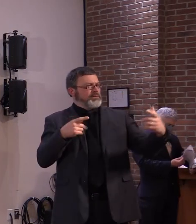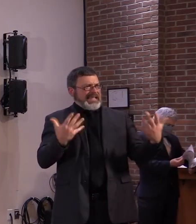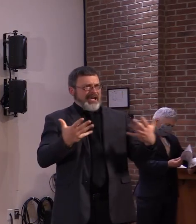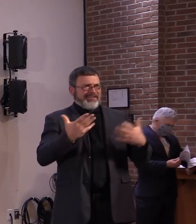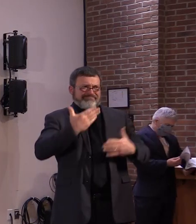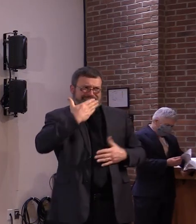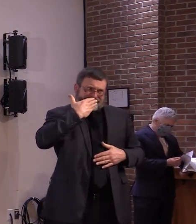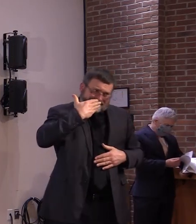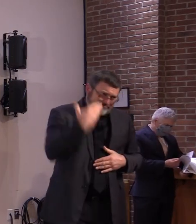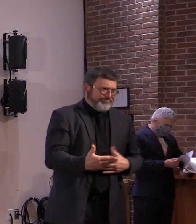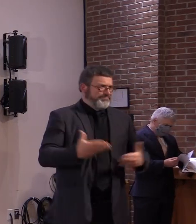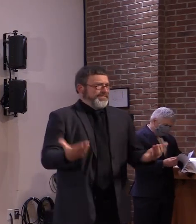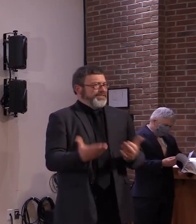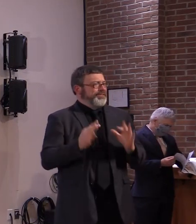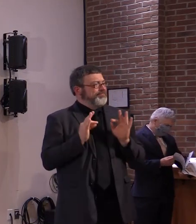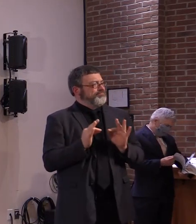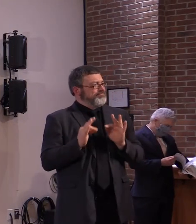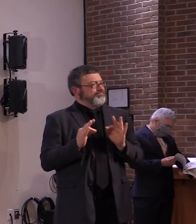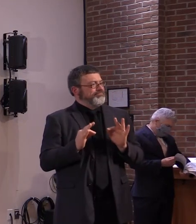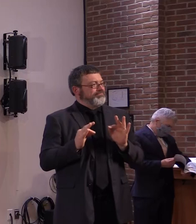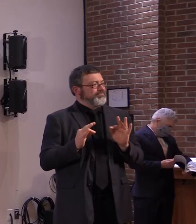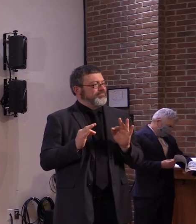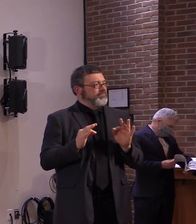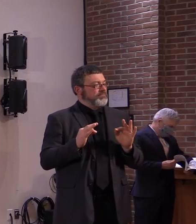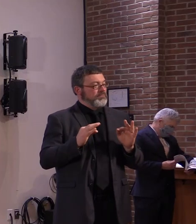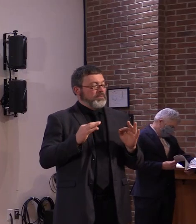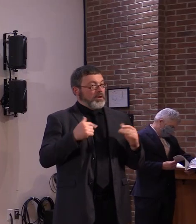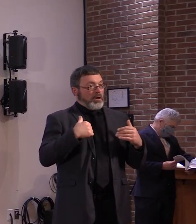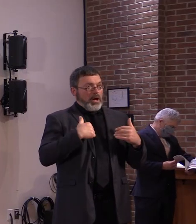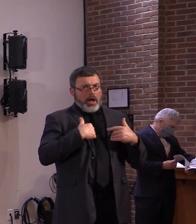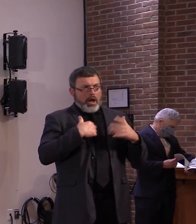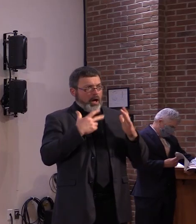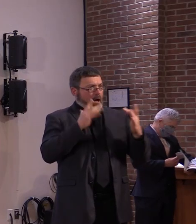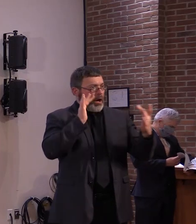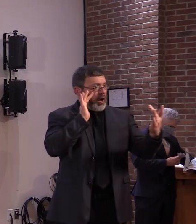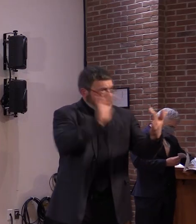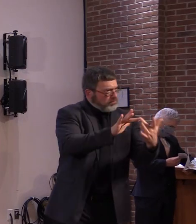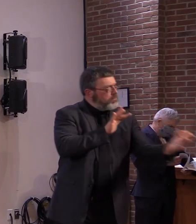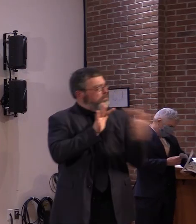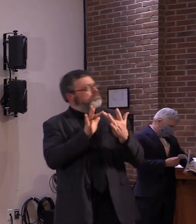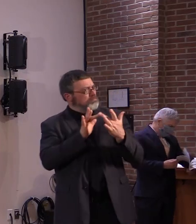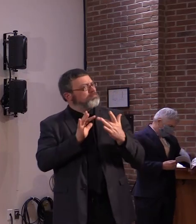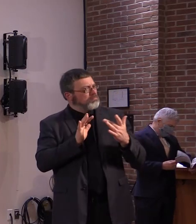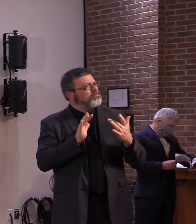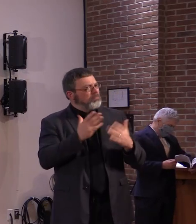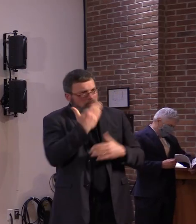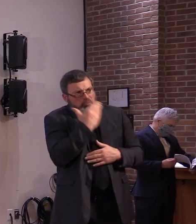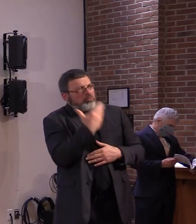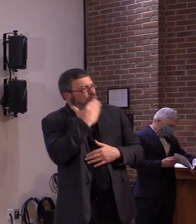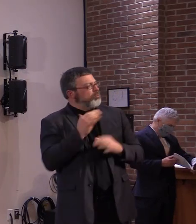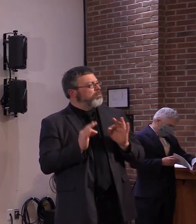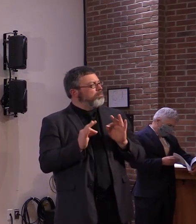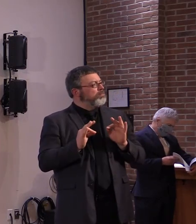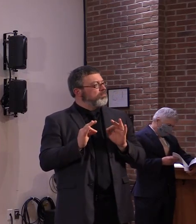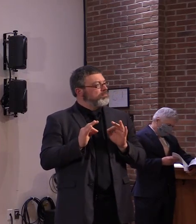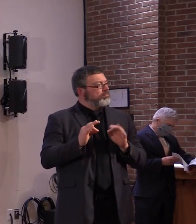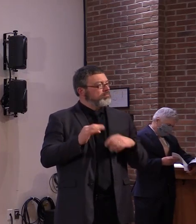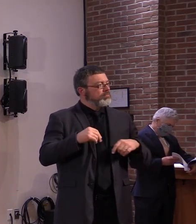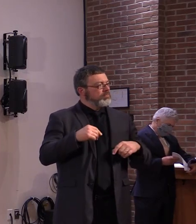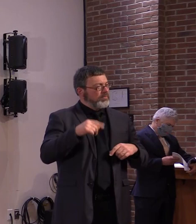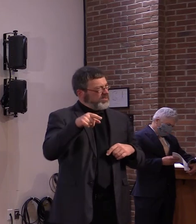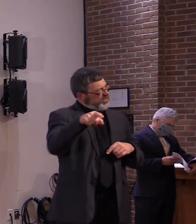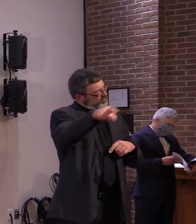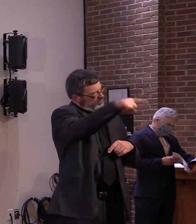here that would require anything more stringent applied to it. I think Vermonters understand